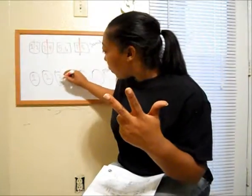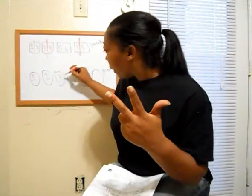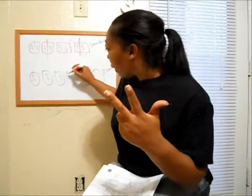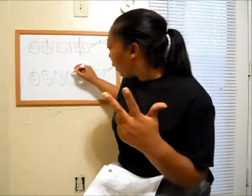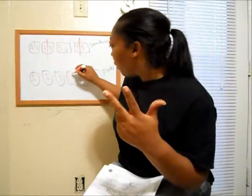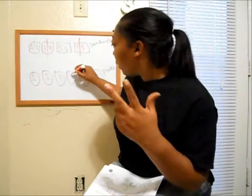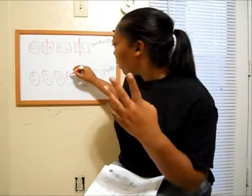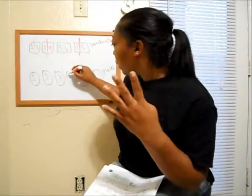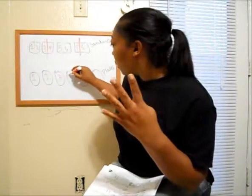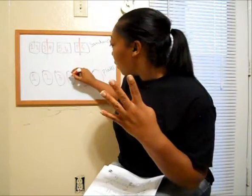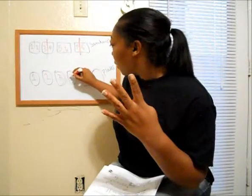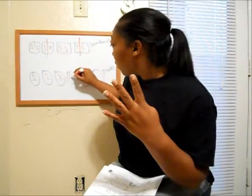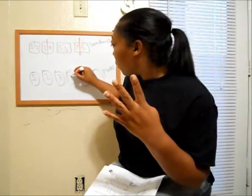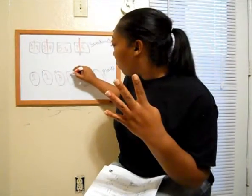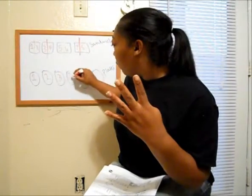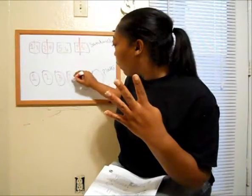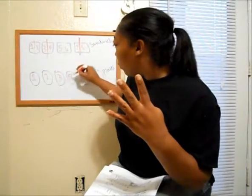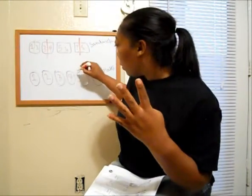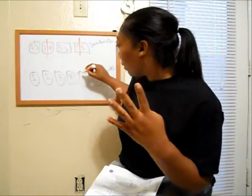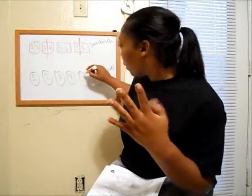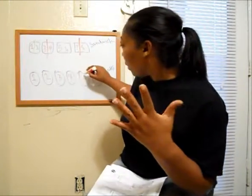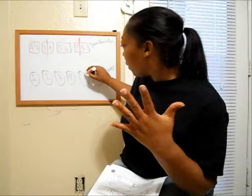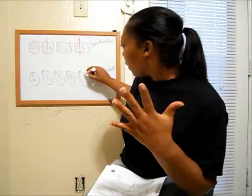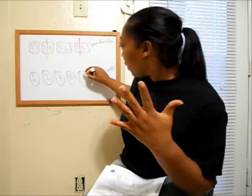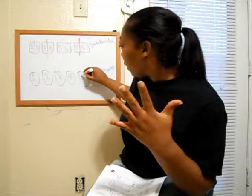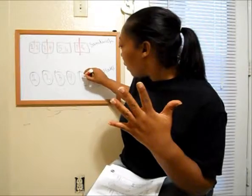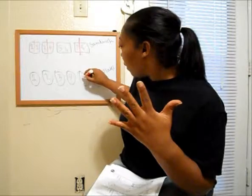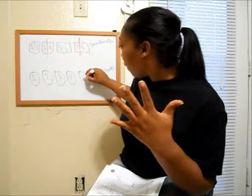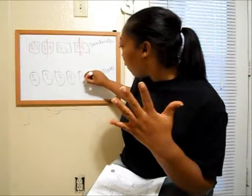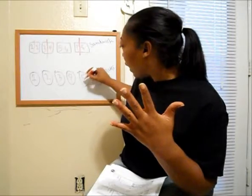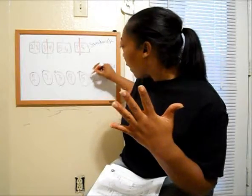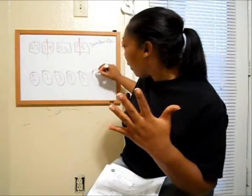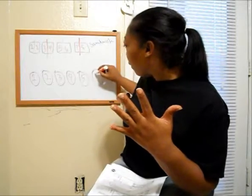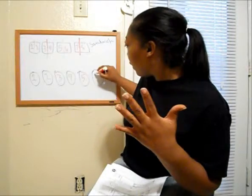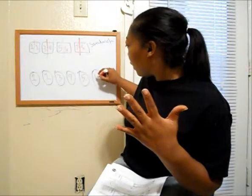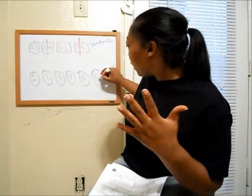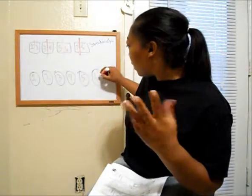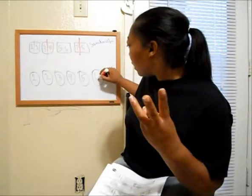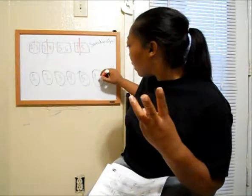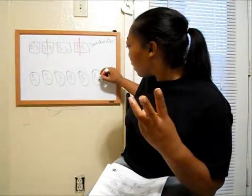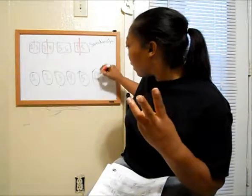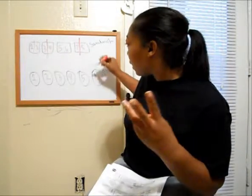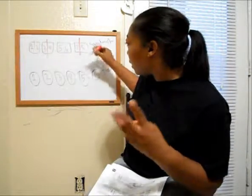3, 4, 5, 6.